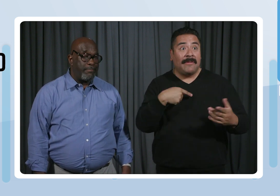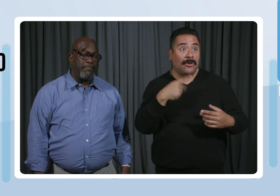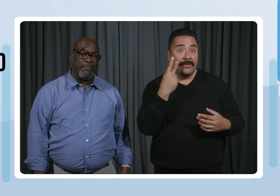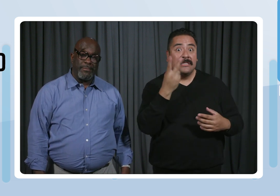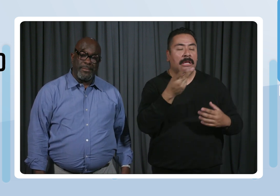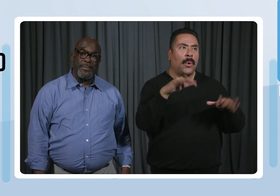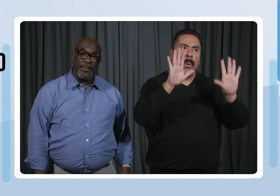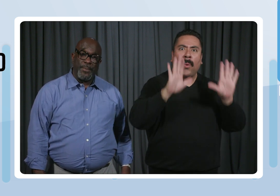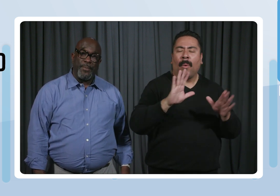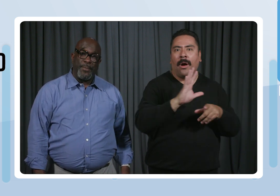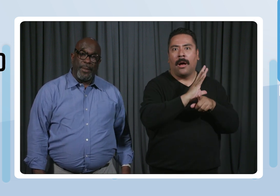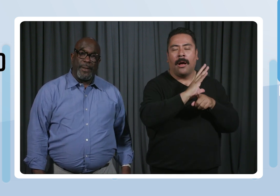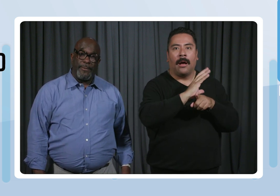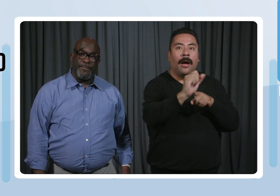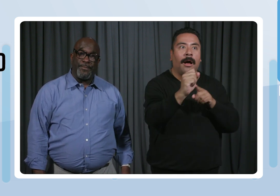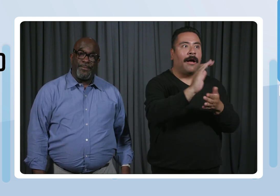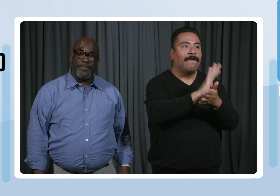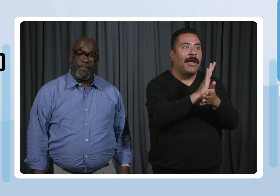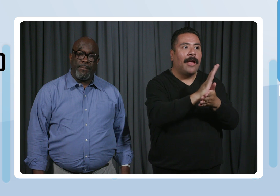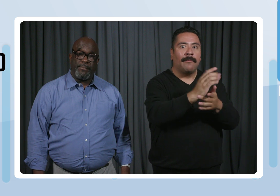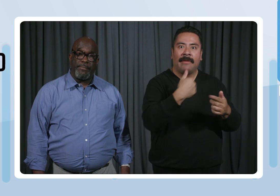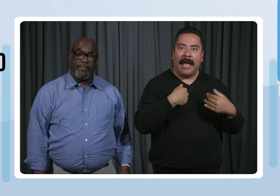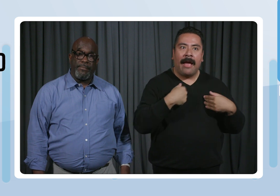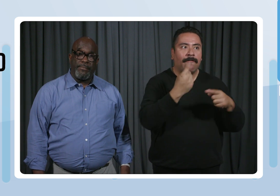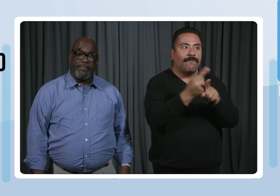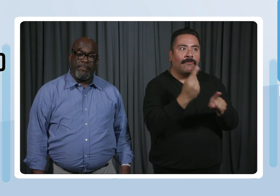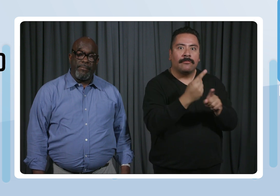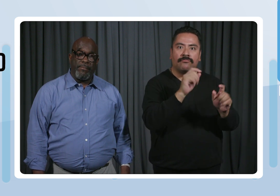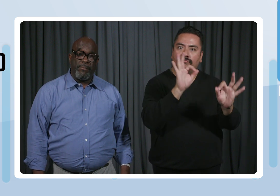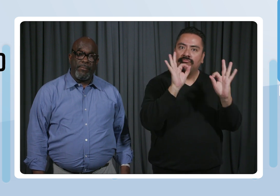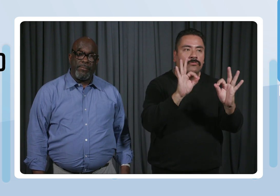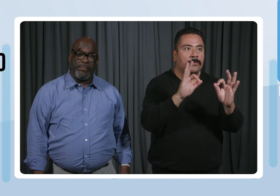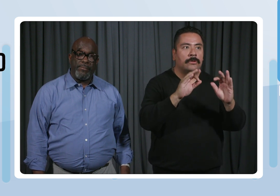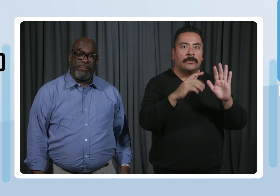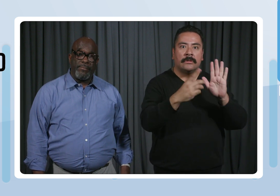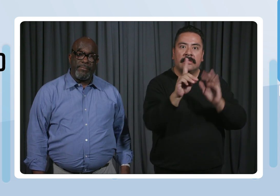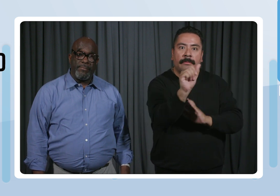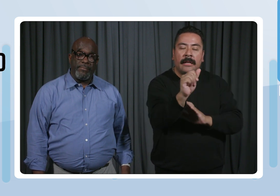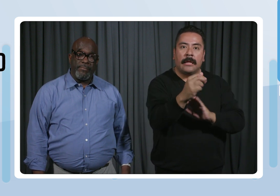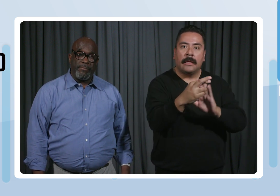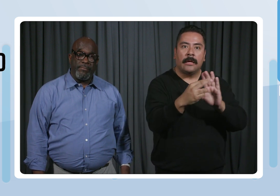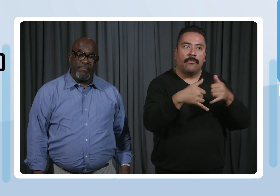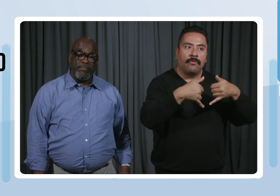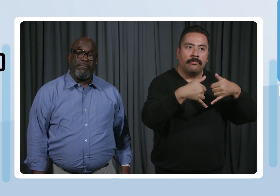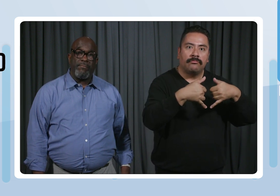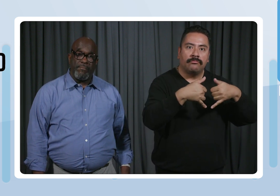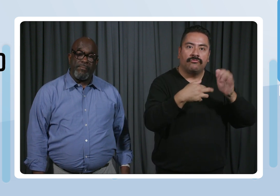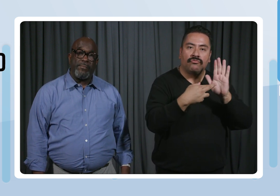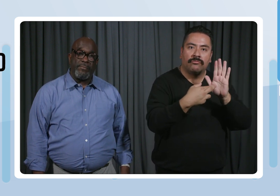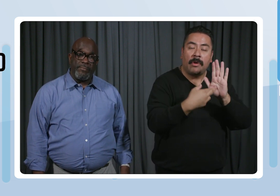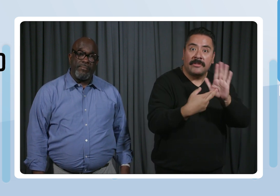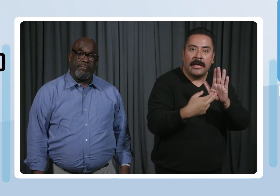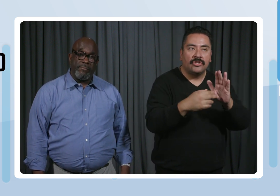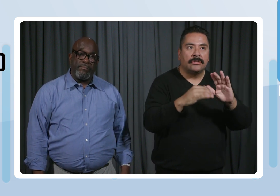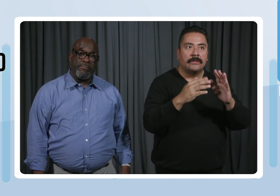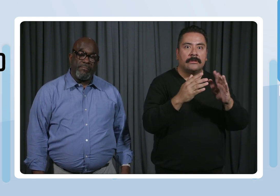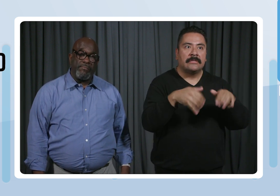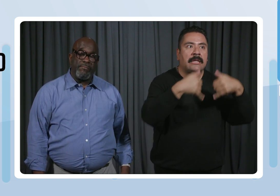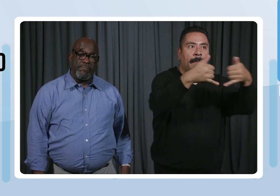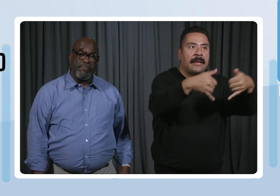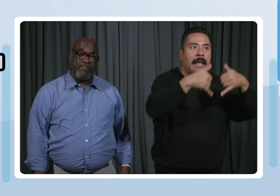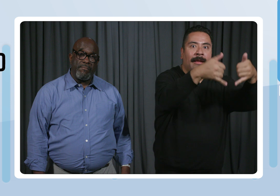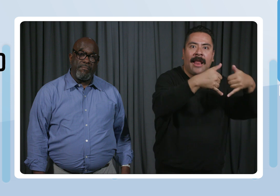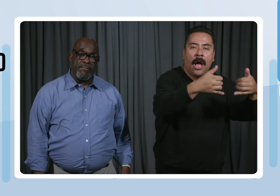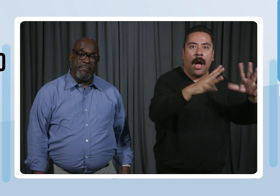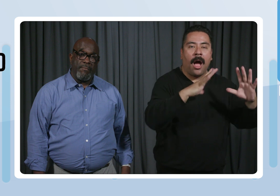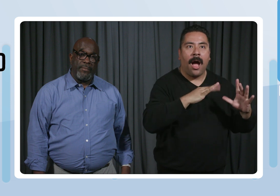incredible film that has accurate disability representation nominated for several awards. And then immediately